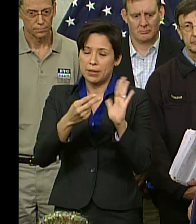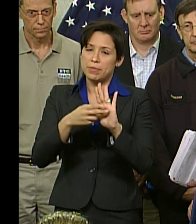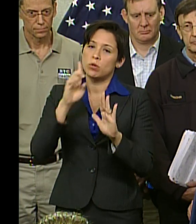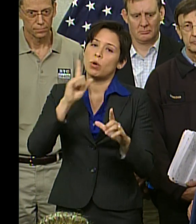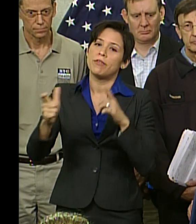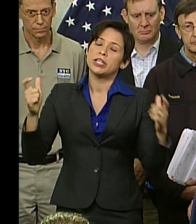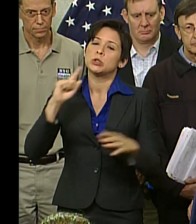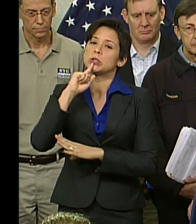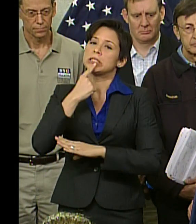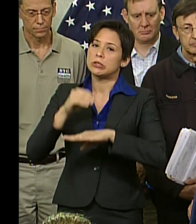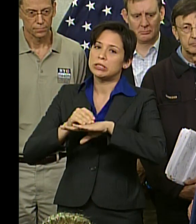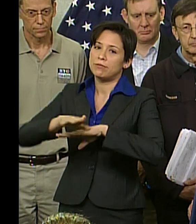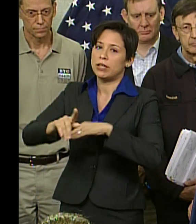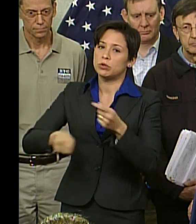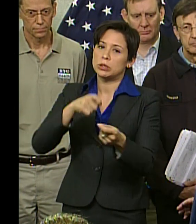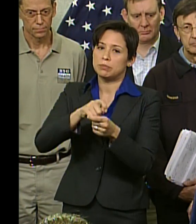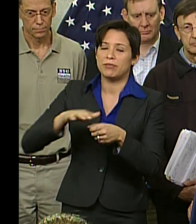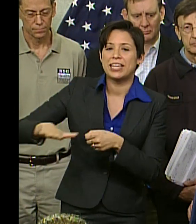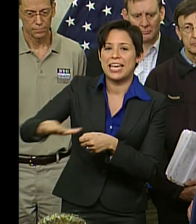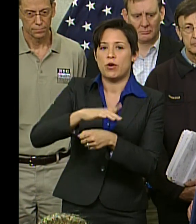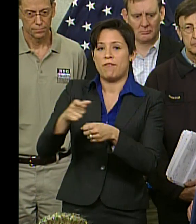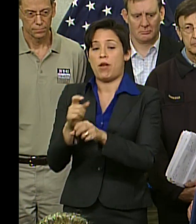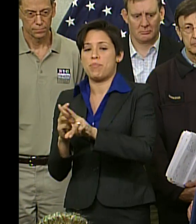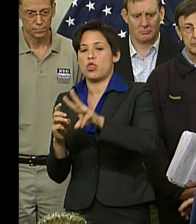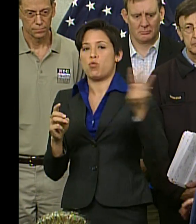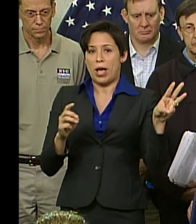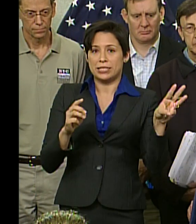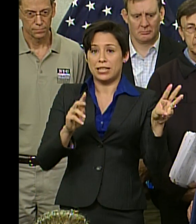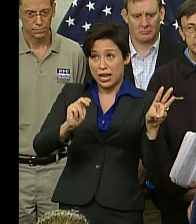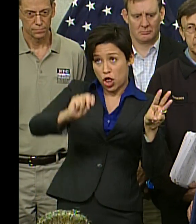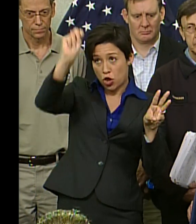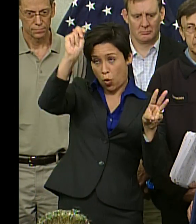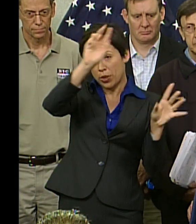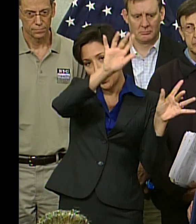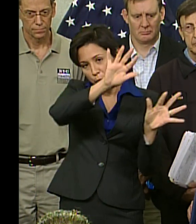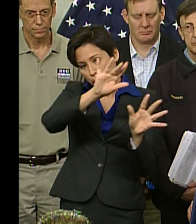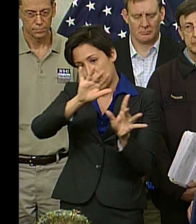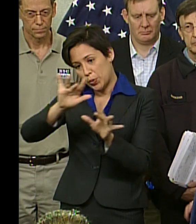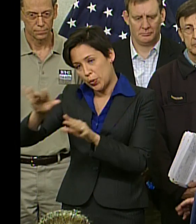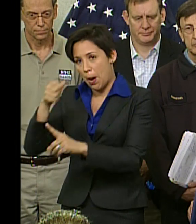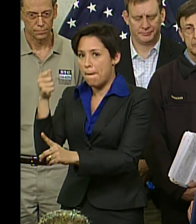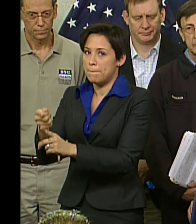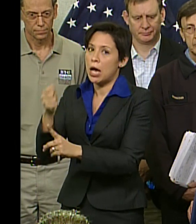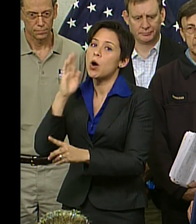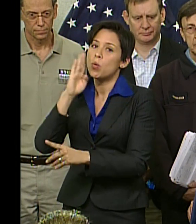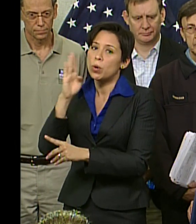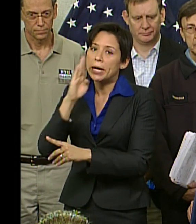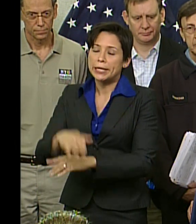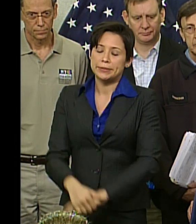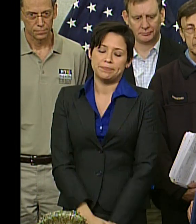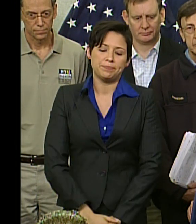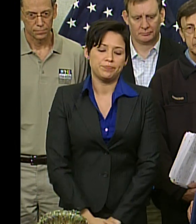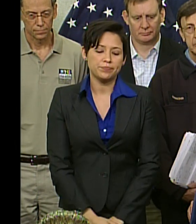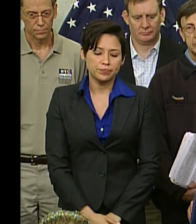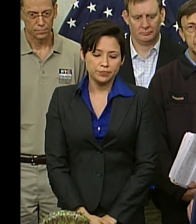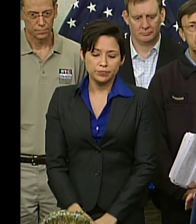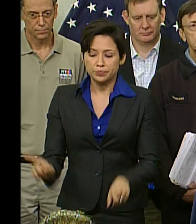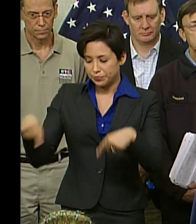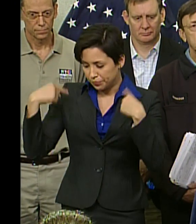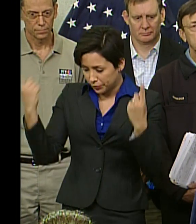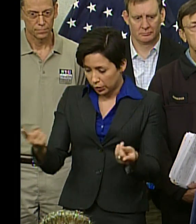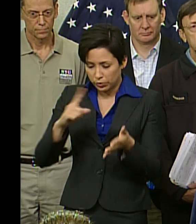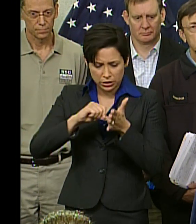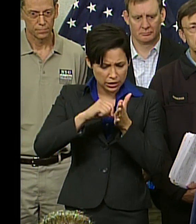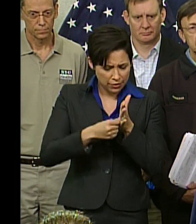implications for those areas to the west of us and to the north of us. As we've emphasized all along, the